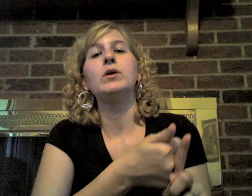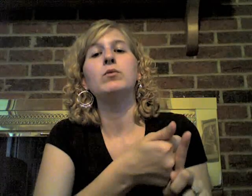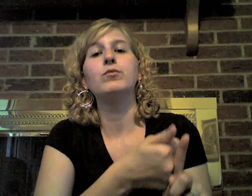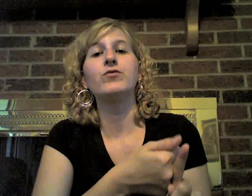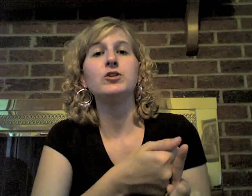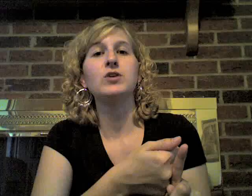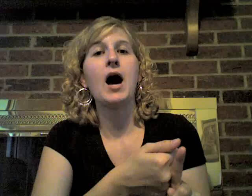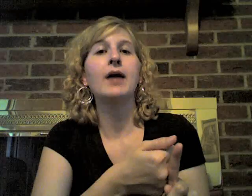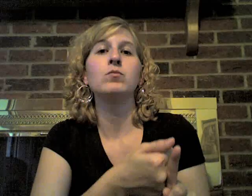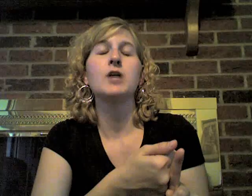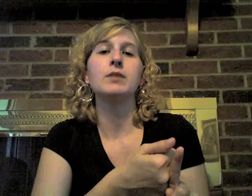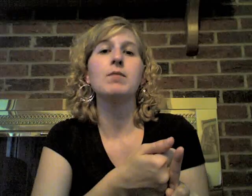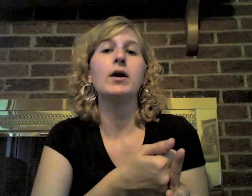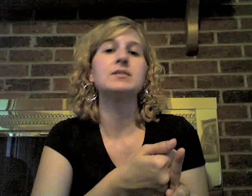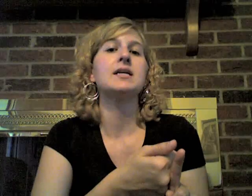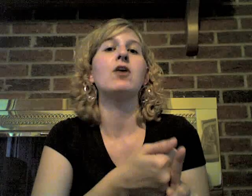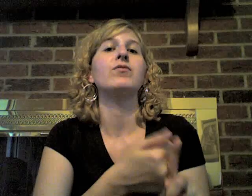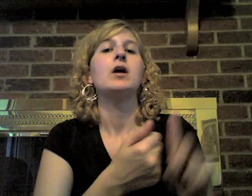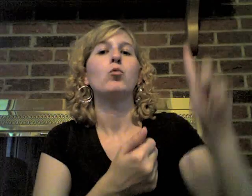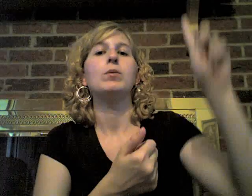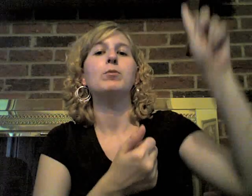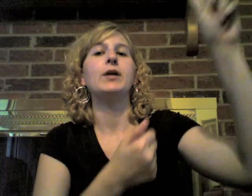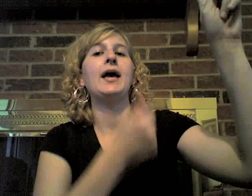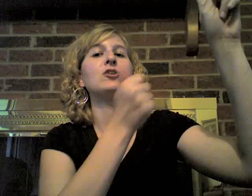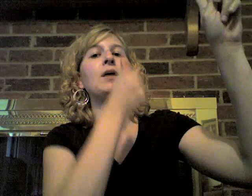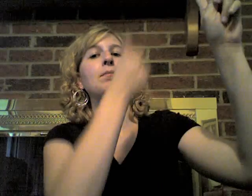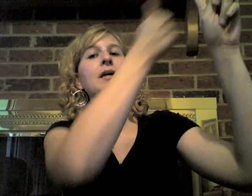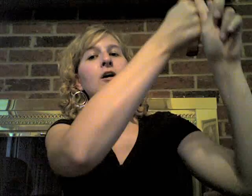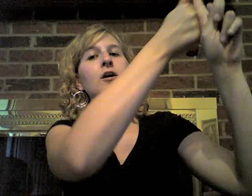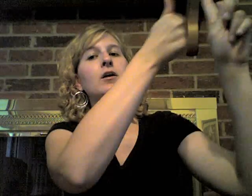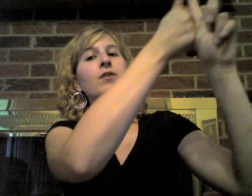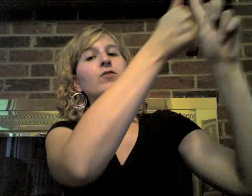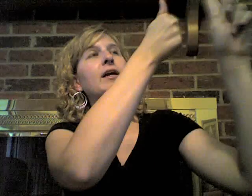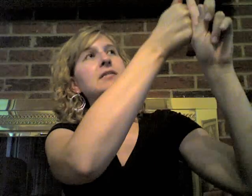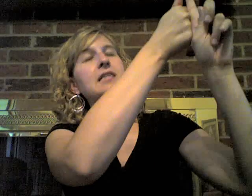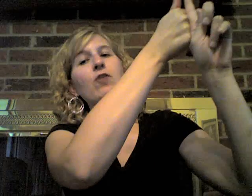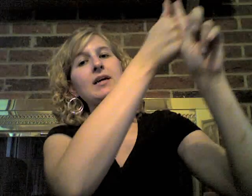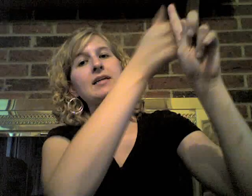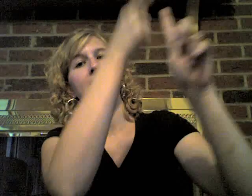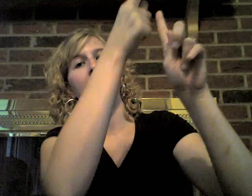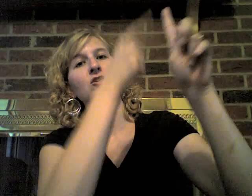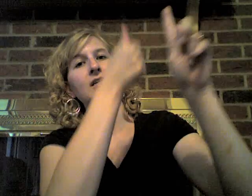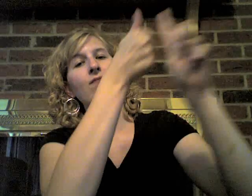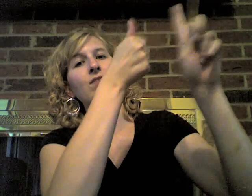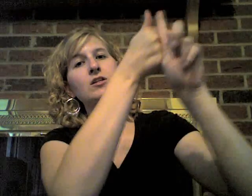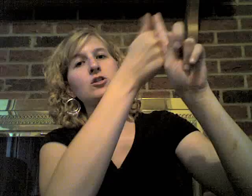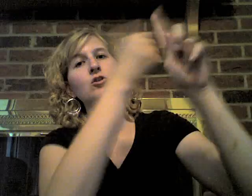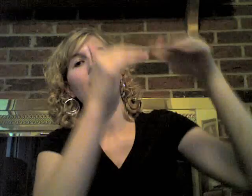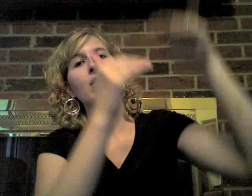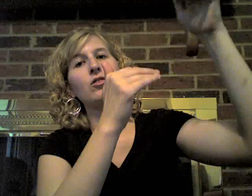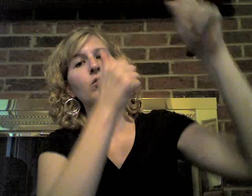we refer to God and we're talking about himself, we put it actually up here for himself because he's actually in heaven, to show that